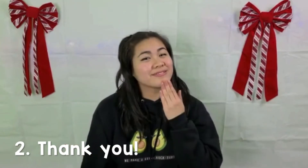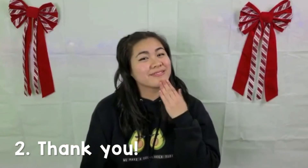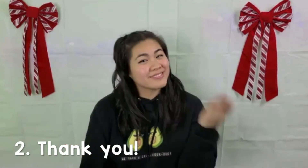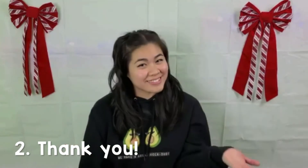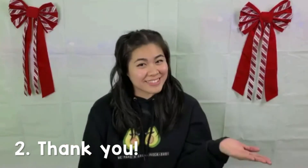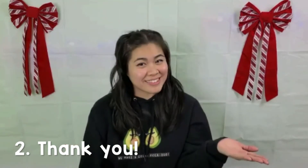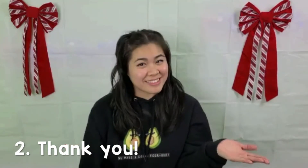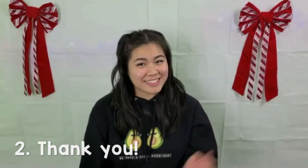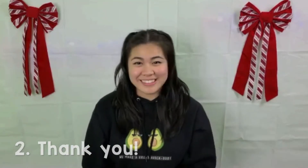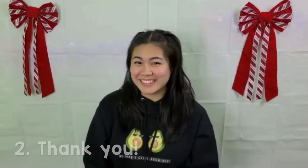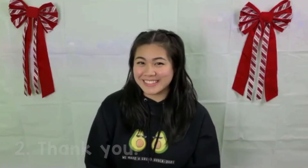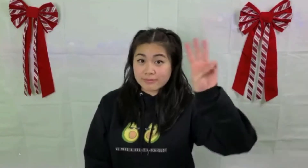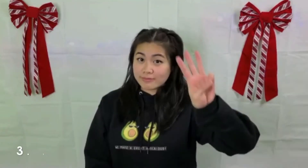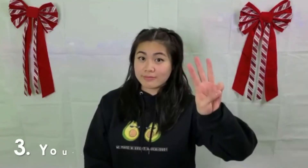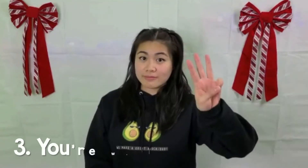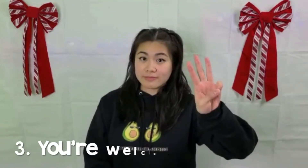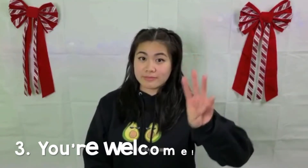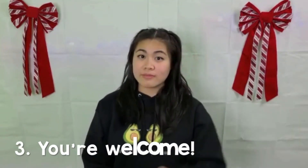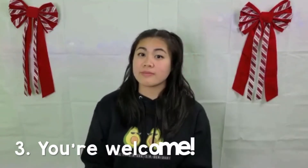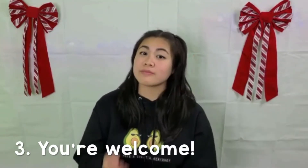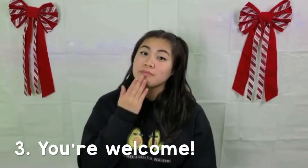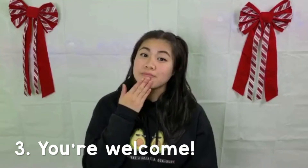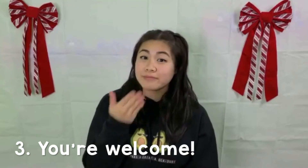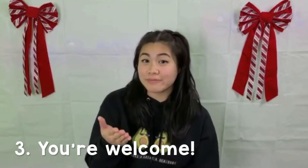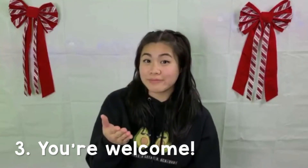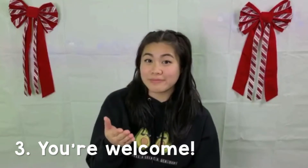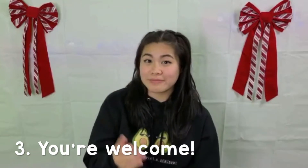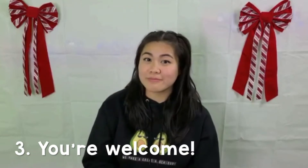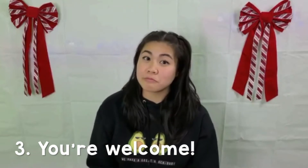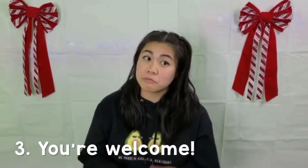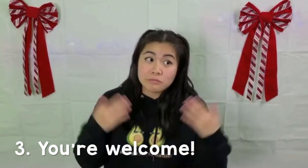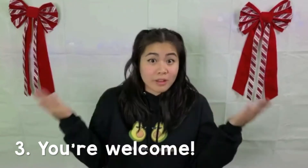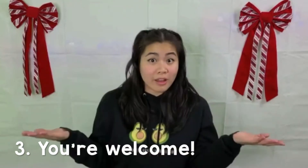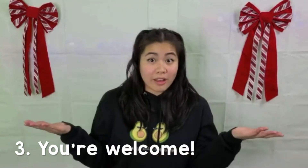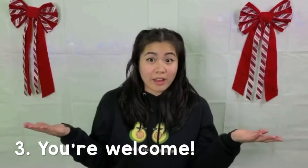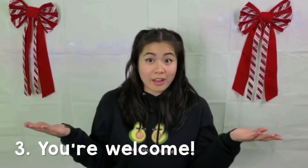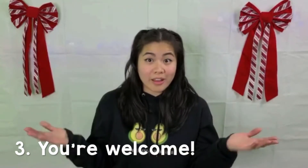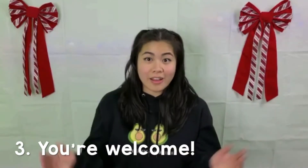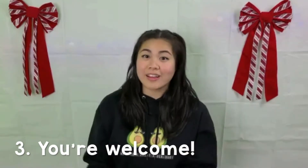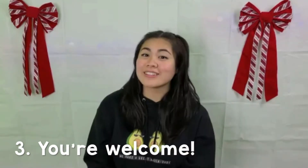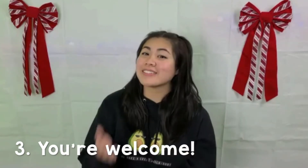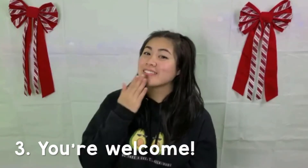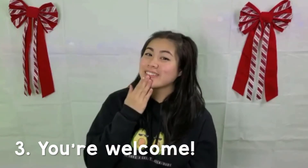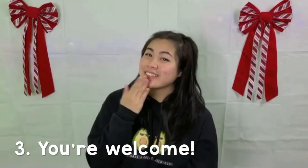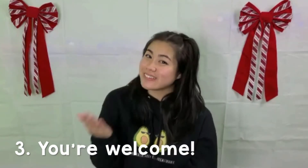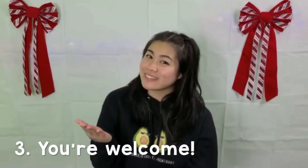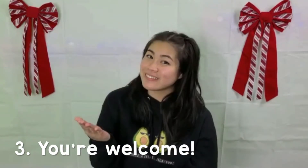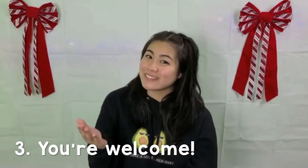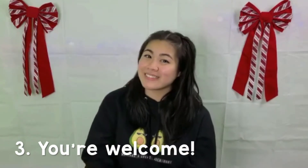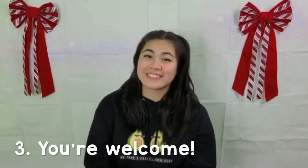you. Number three is you're welcome. As you'll notice, it's the same thing as thank you.